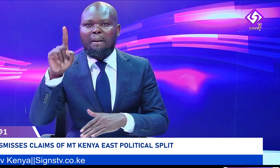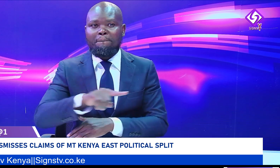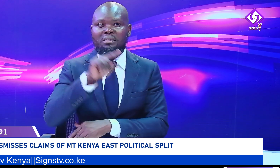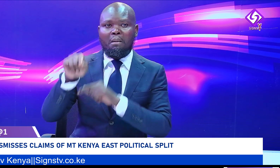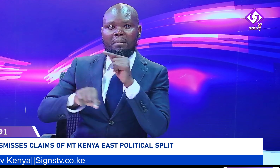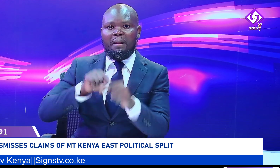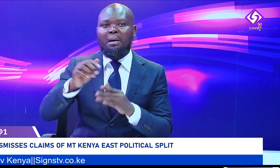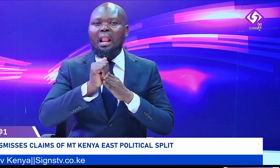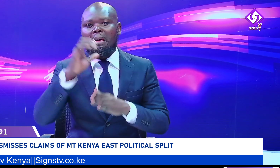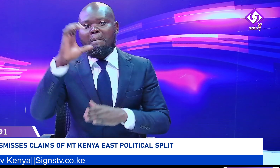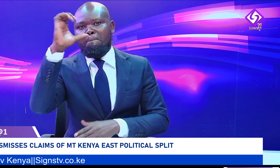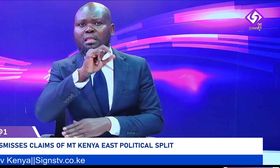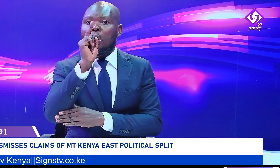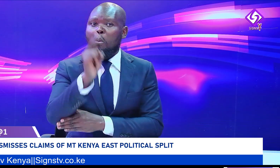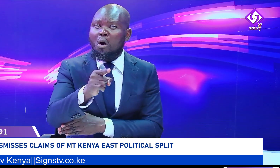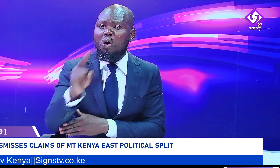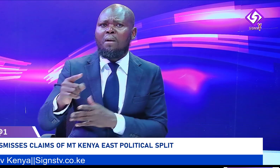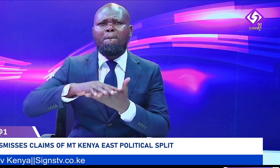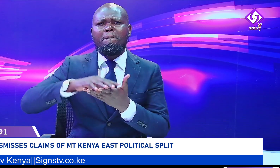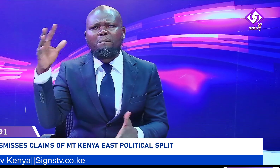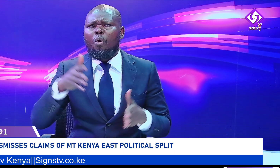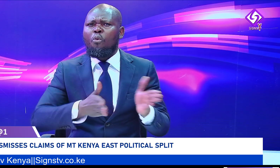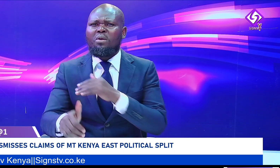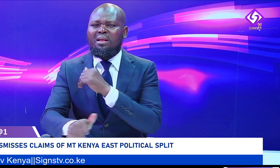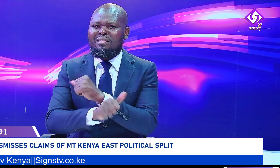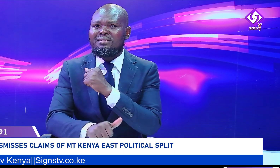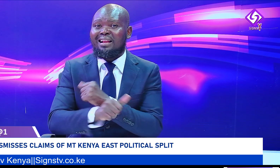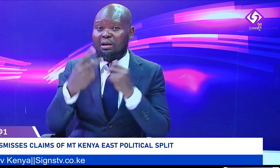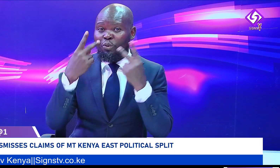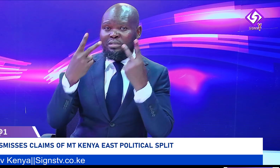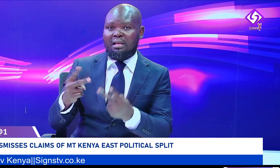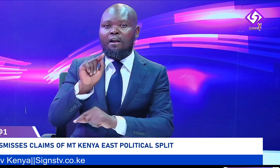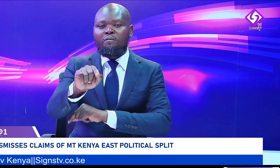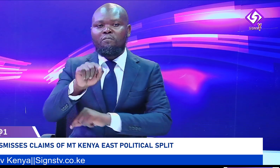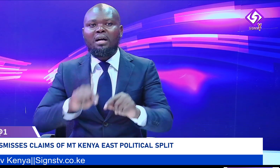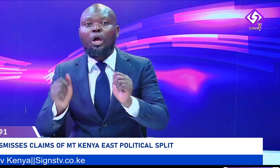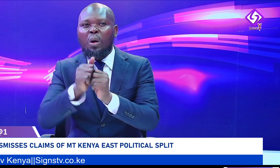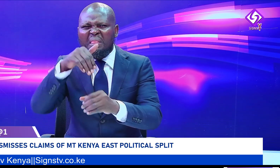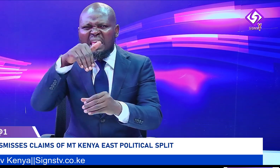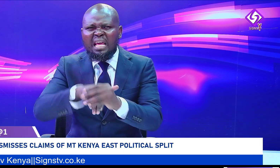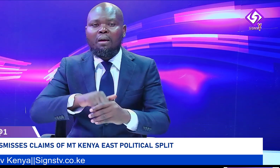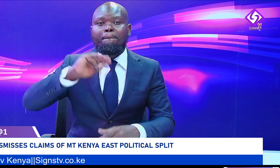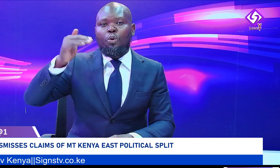Cabinet Secretary, dismissed the claims as misleading and warned that such narrative risk fueling division within